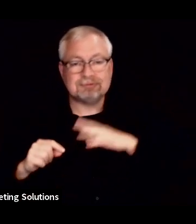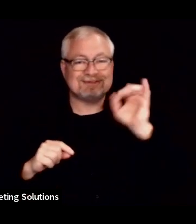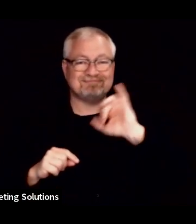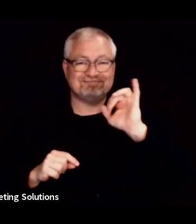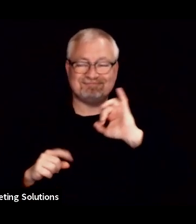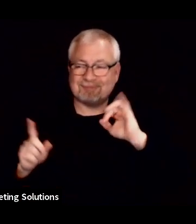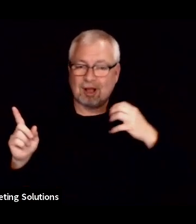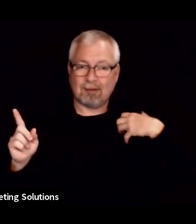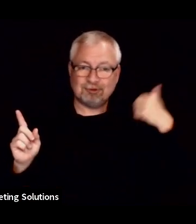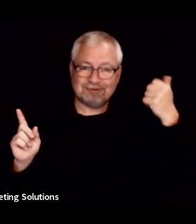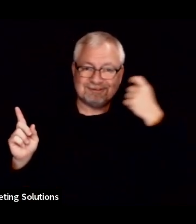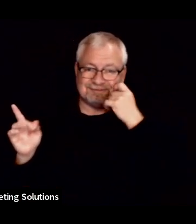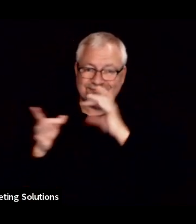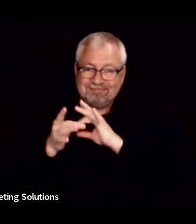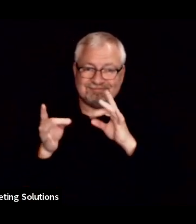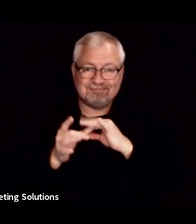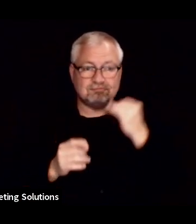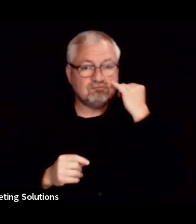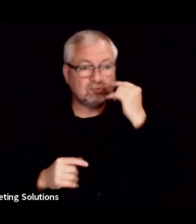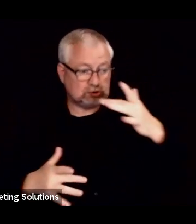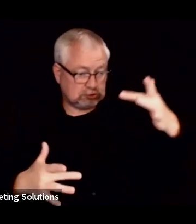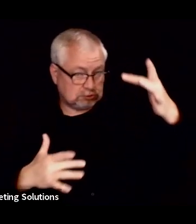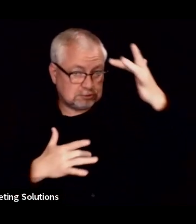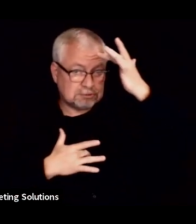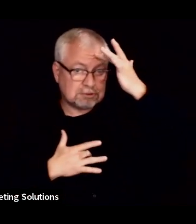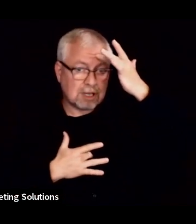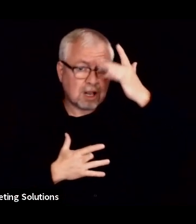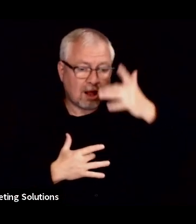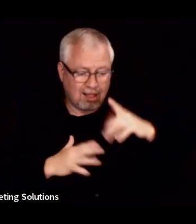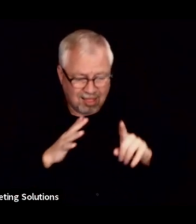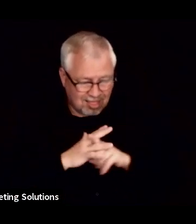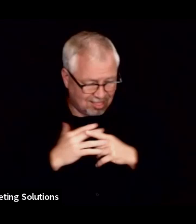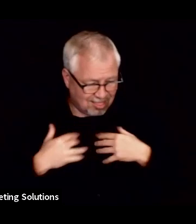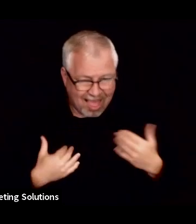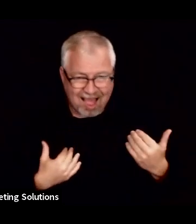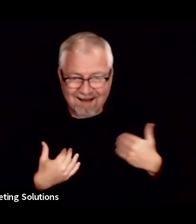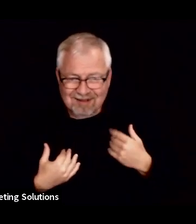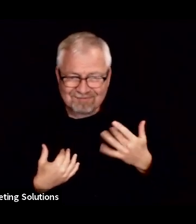you're sick, please stay home.